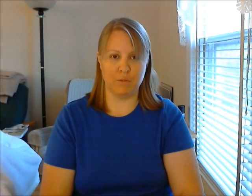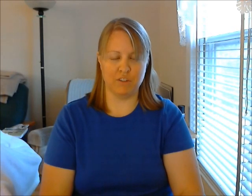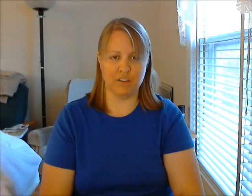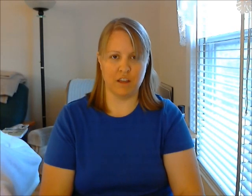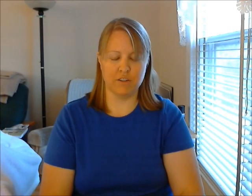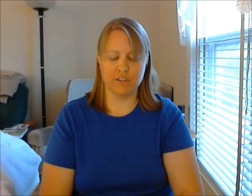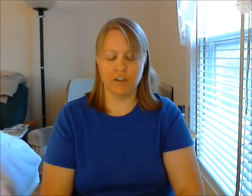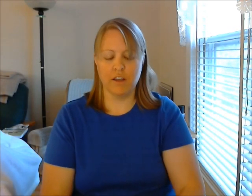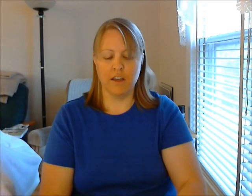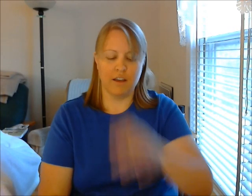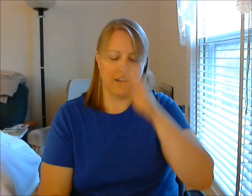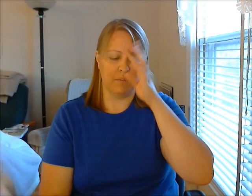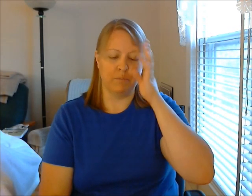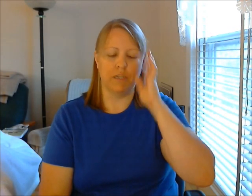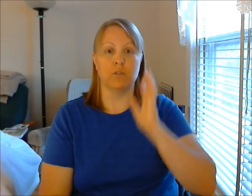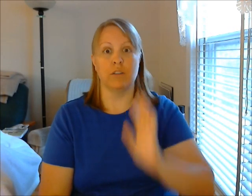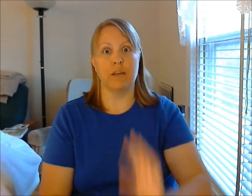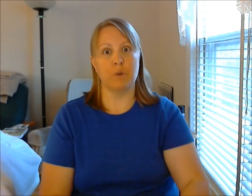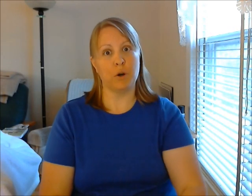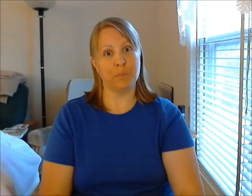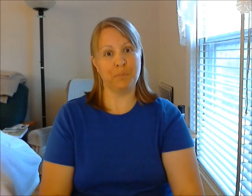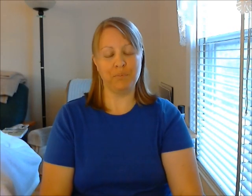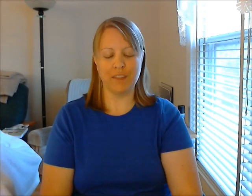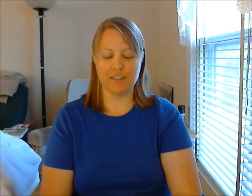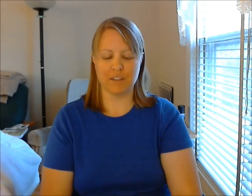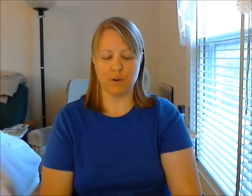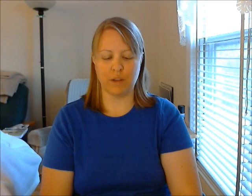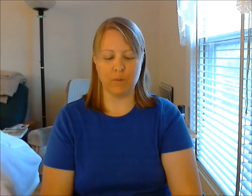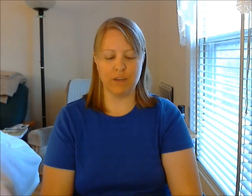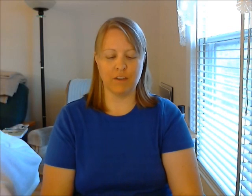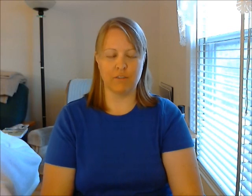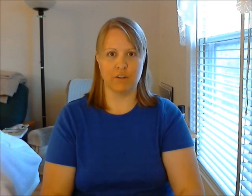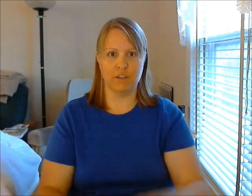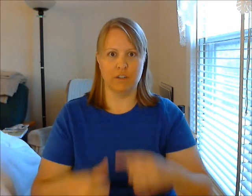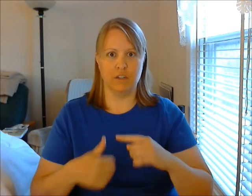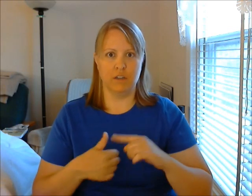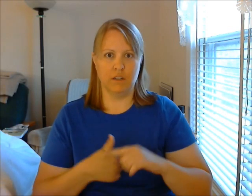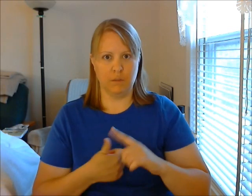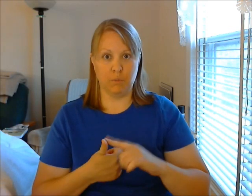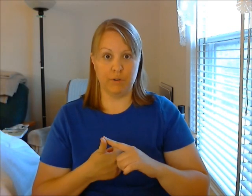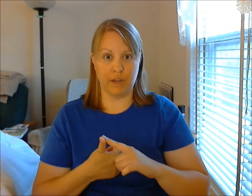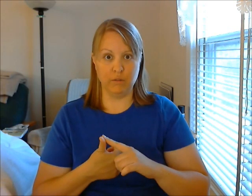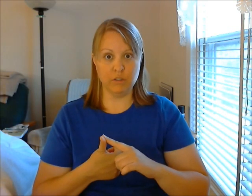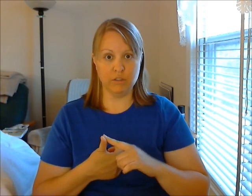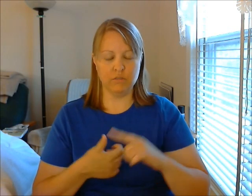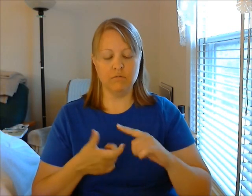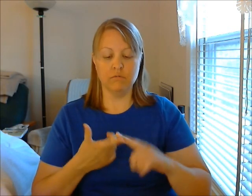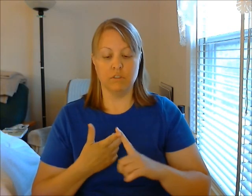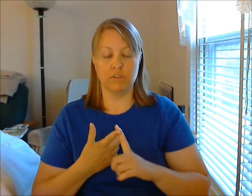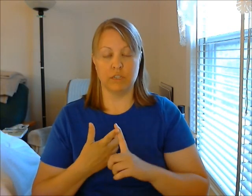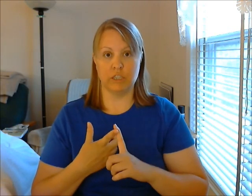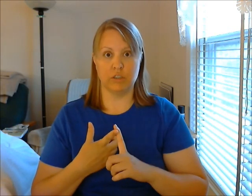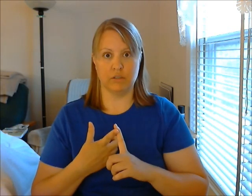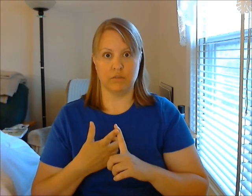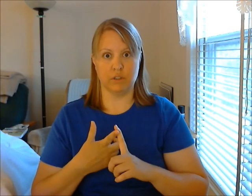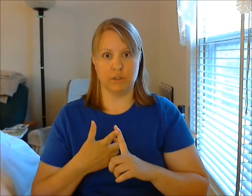and colors, but ignore that part. So now we have covered pronouns, directional